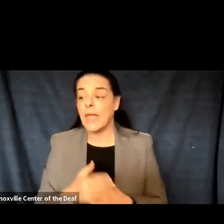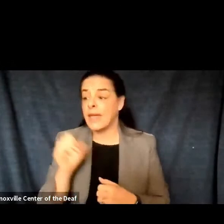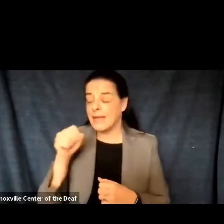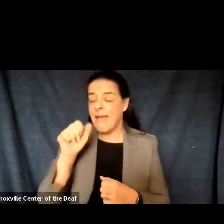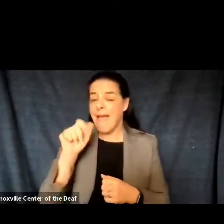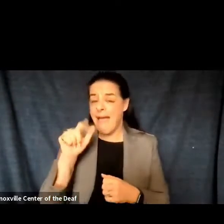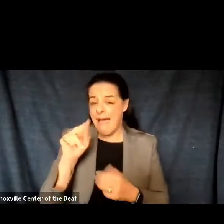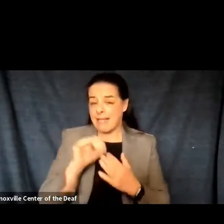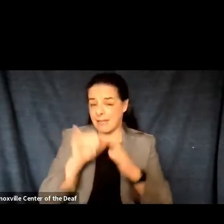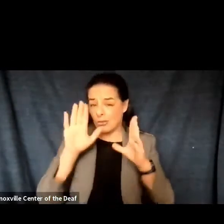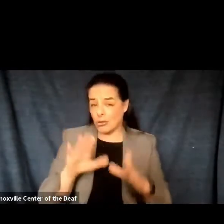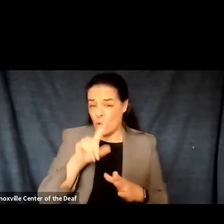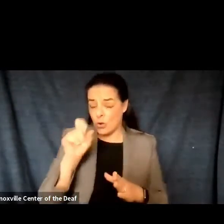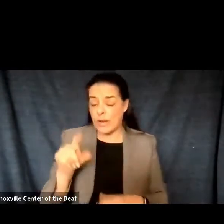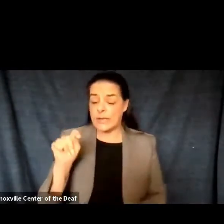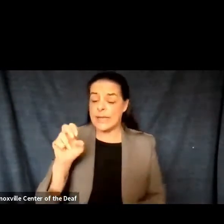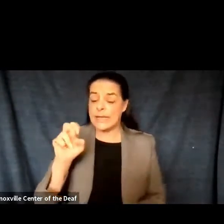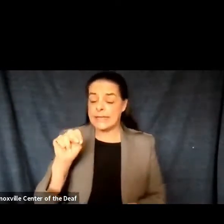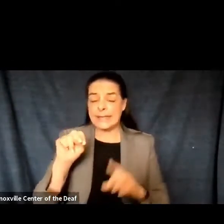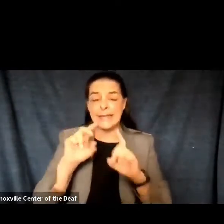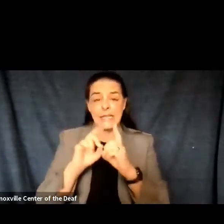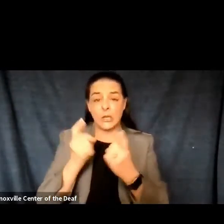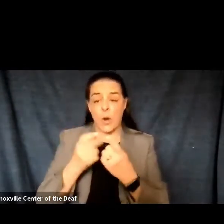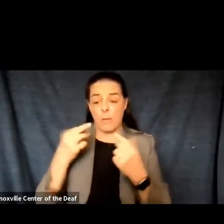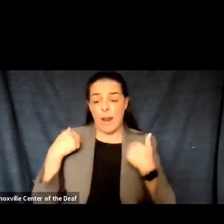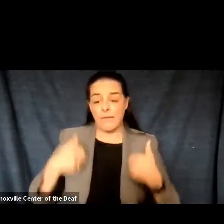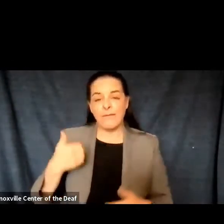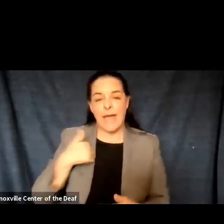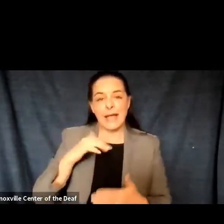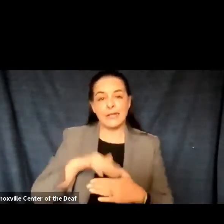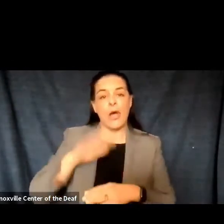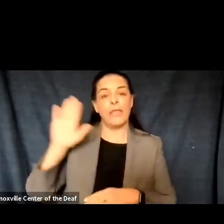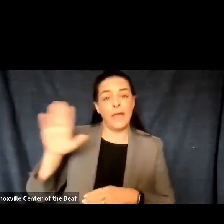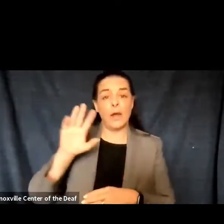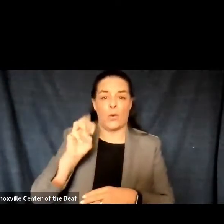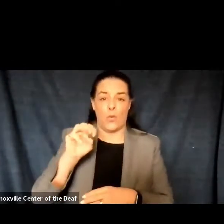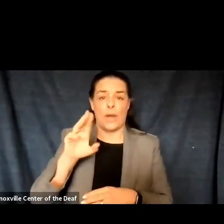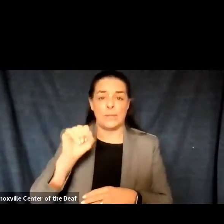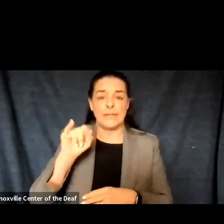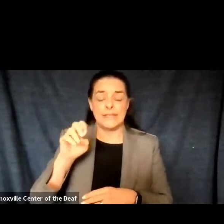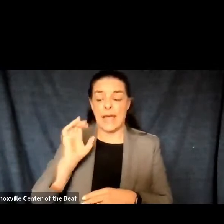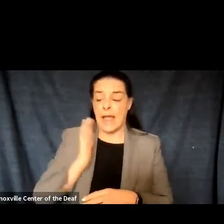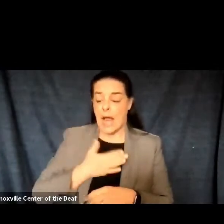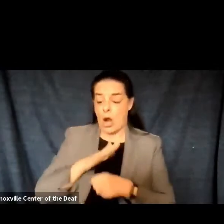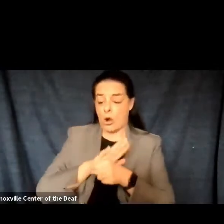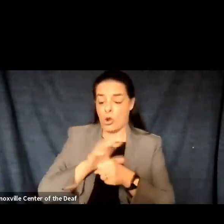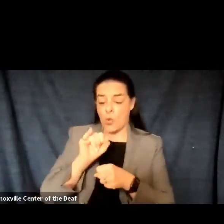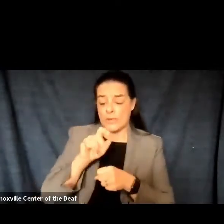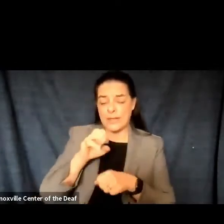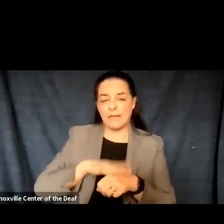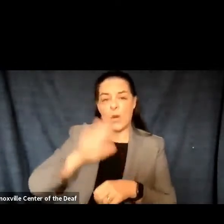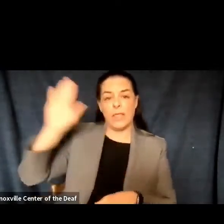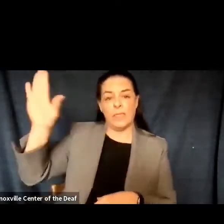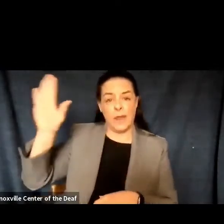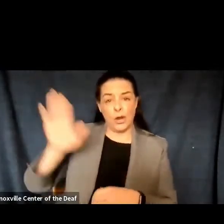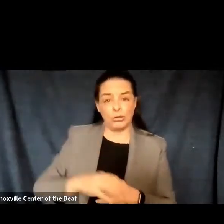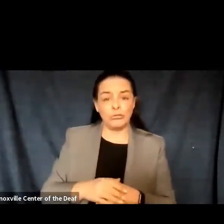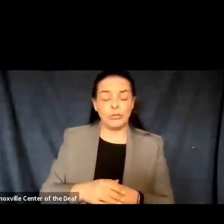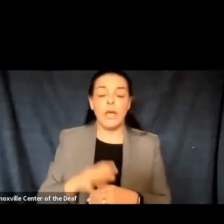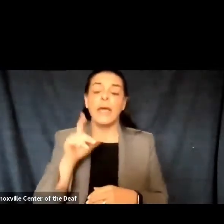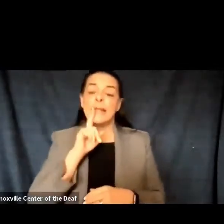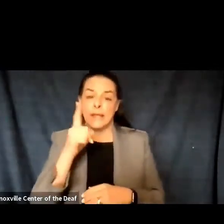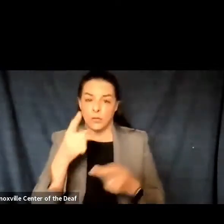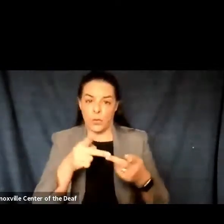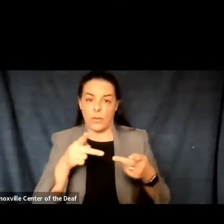question. Tennessee Department of Health actually has that on their website, and our local sites are listed on that. And there is a spot